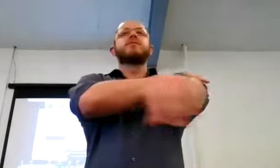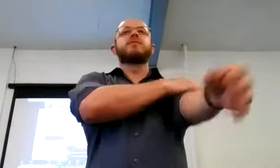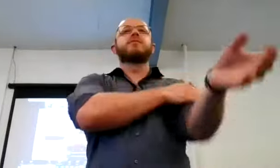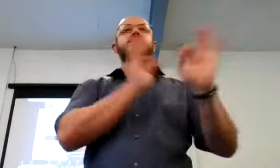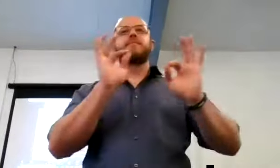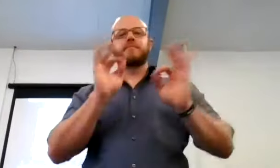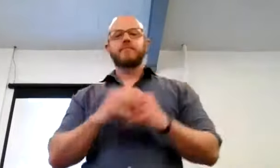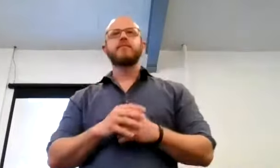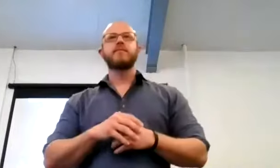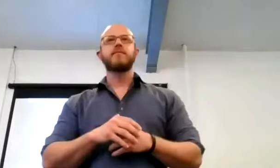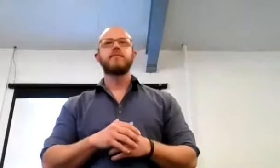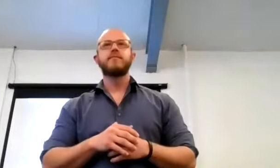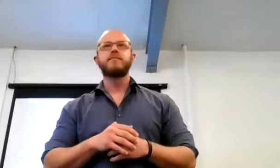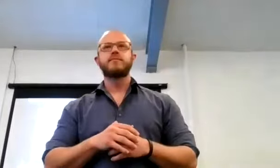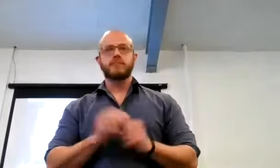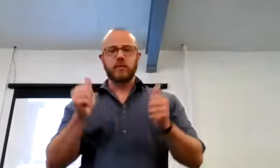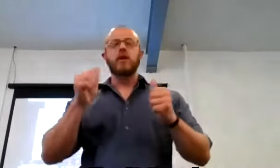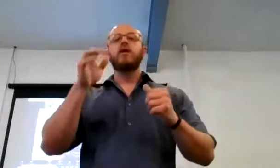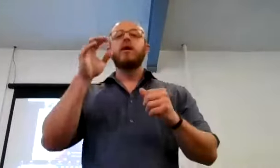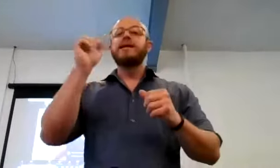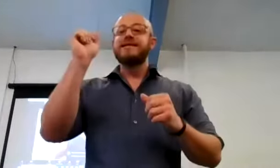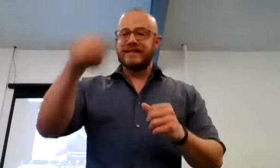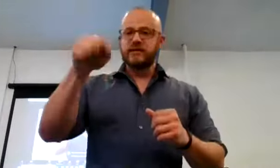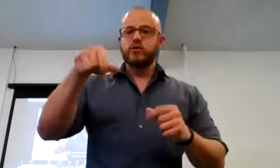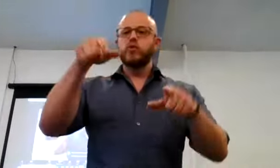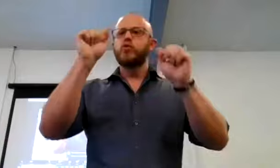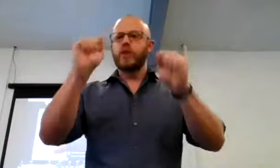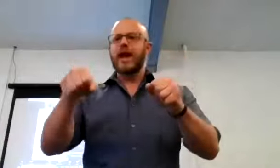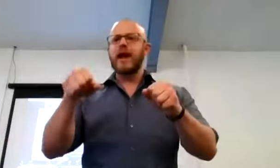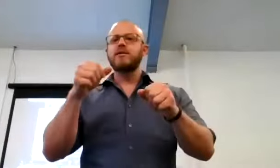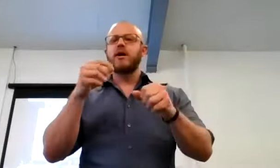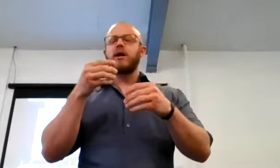adding an extra practice, so yes. And yes, it is possible.